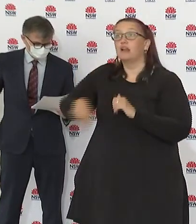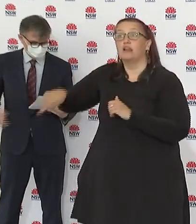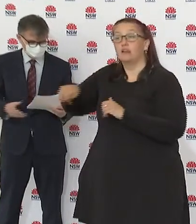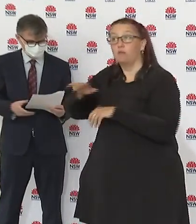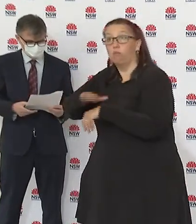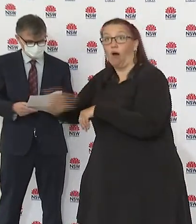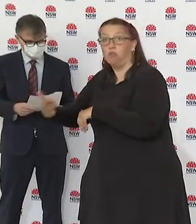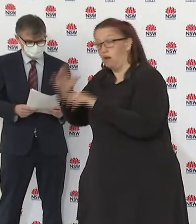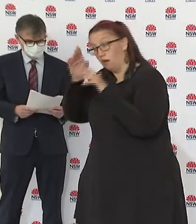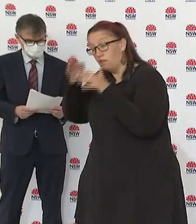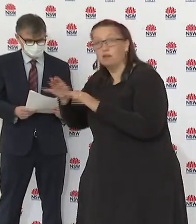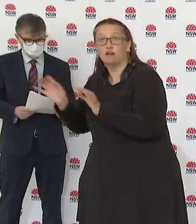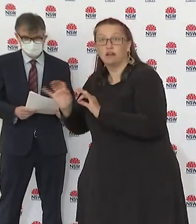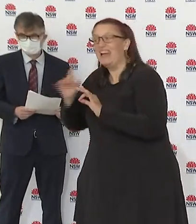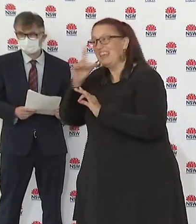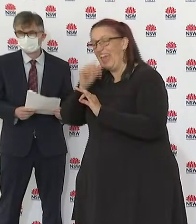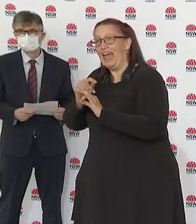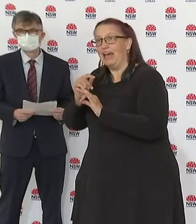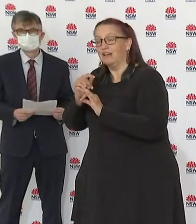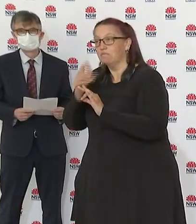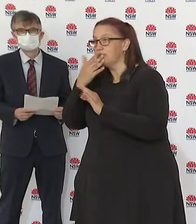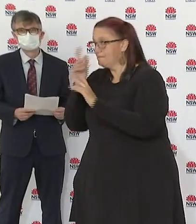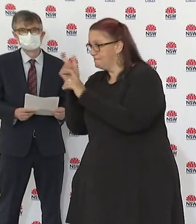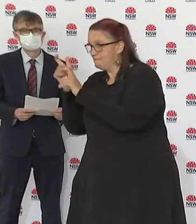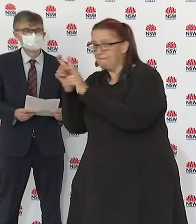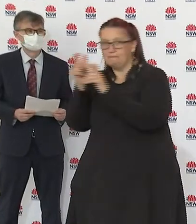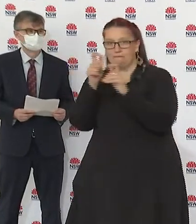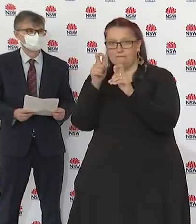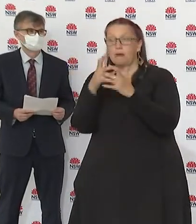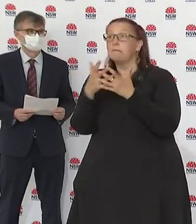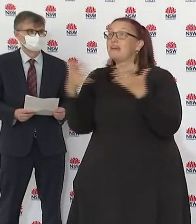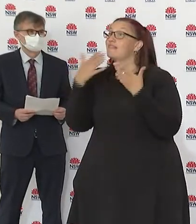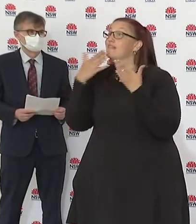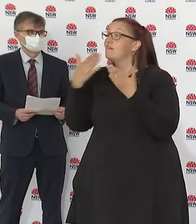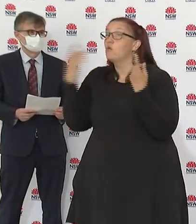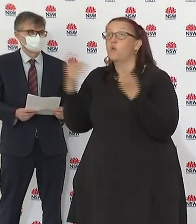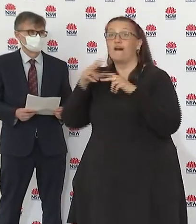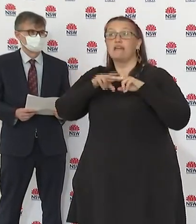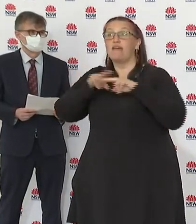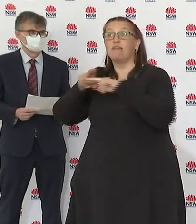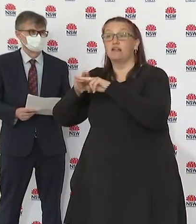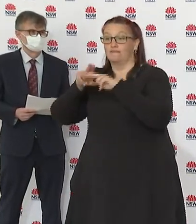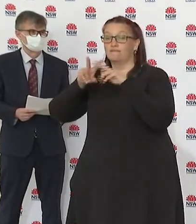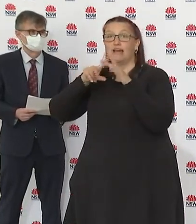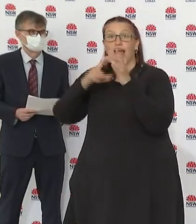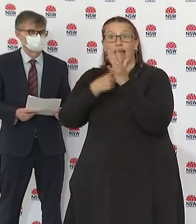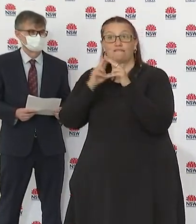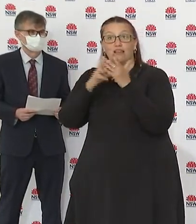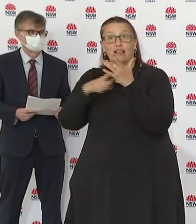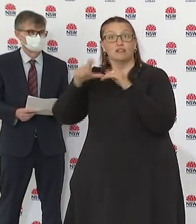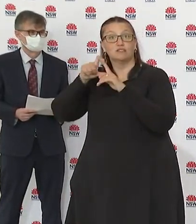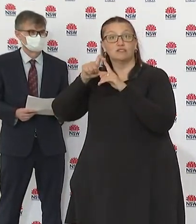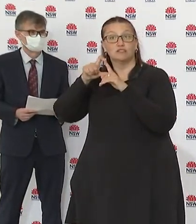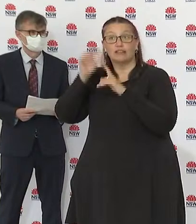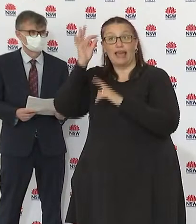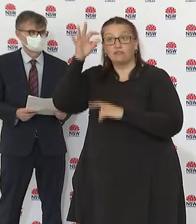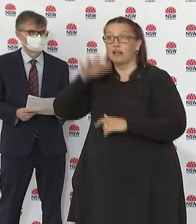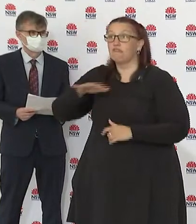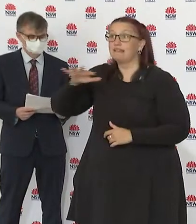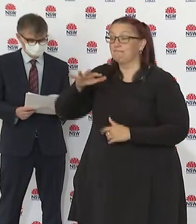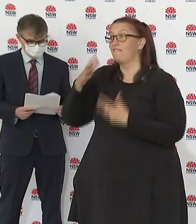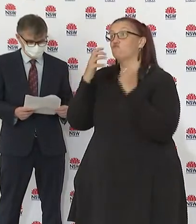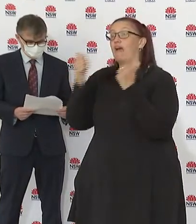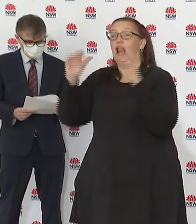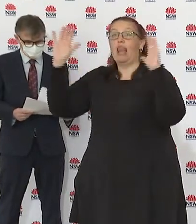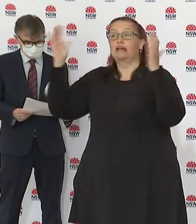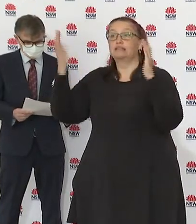thank the Fairfield local government area who've shown a positive result in declining number of cases. But now we've seen adjoining councils in